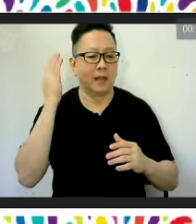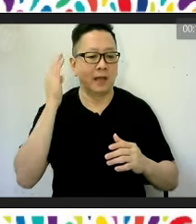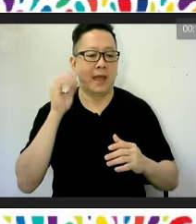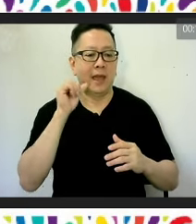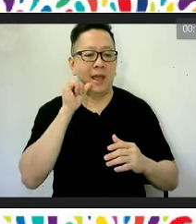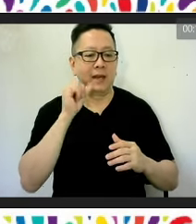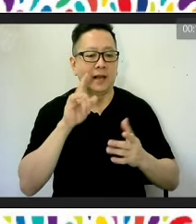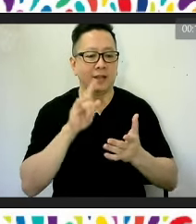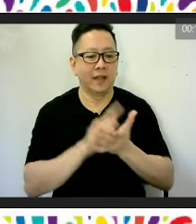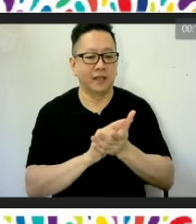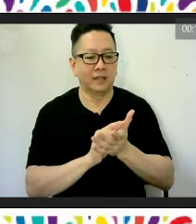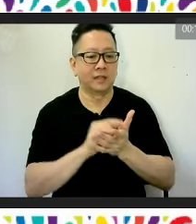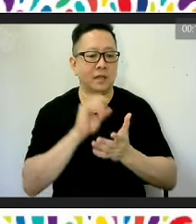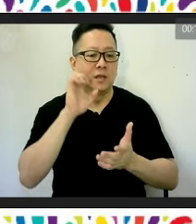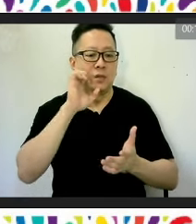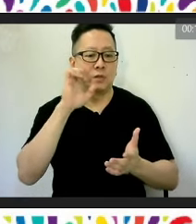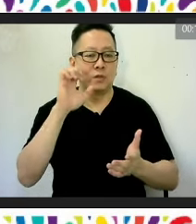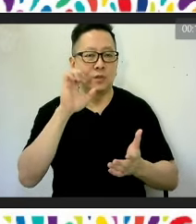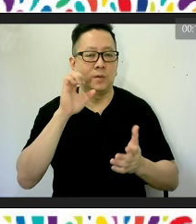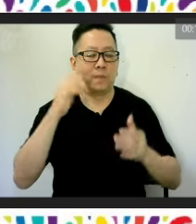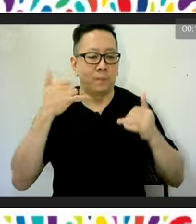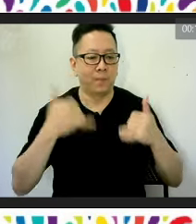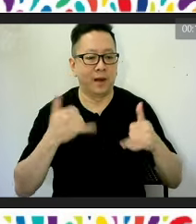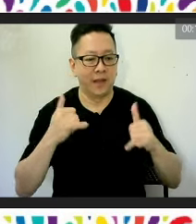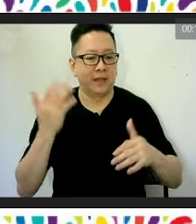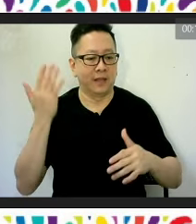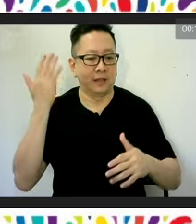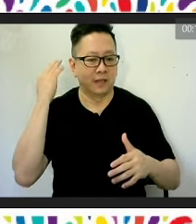told Anna that she